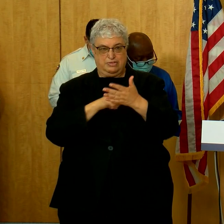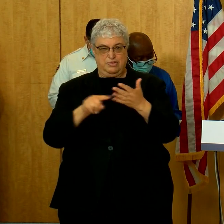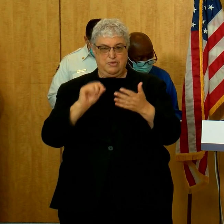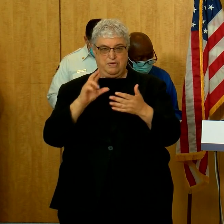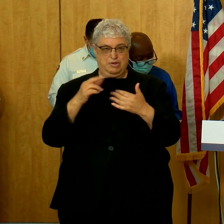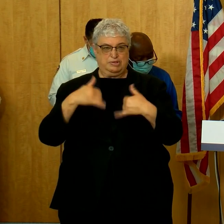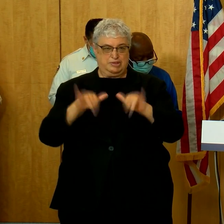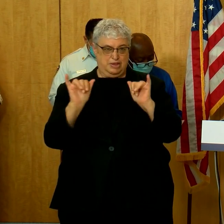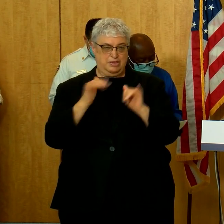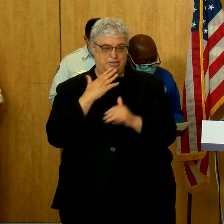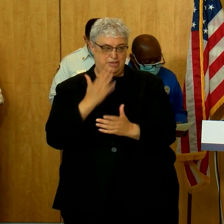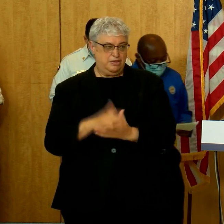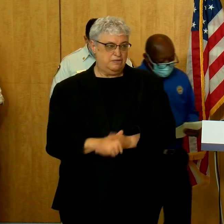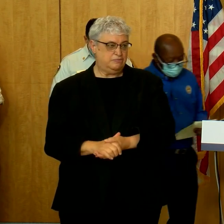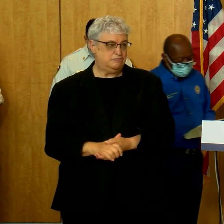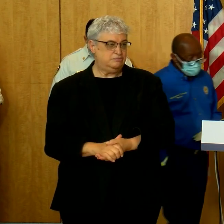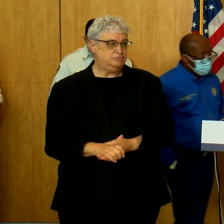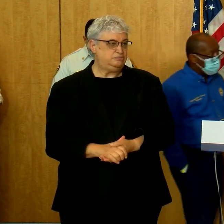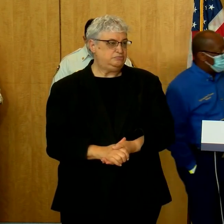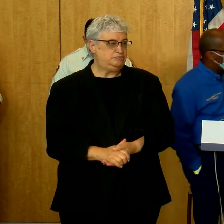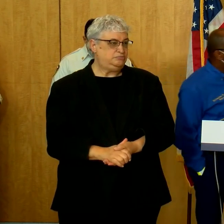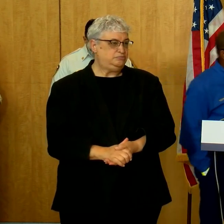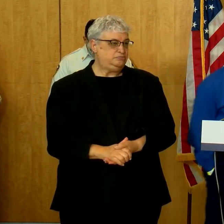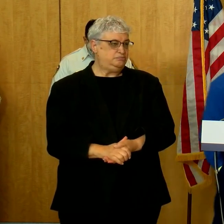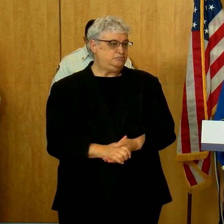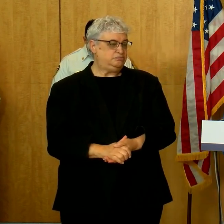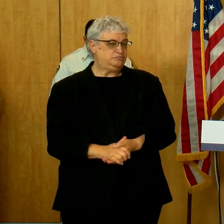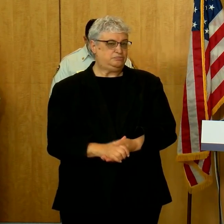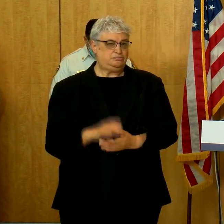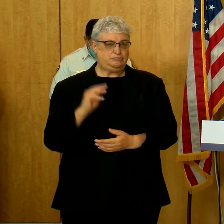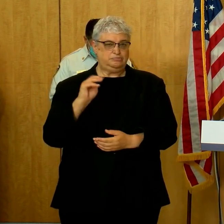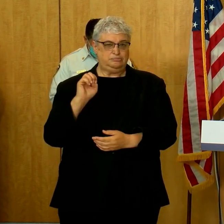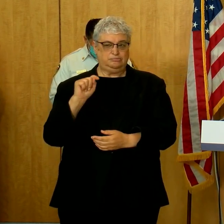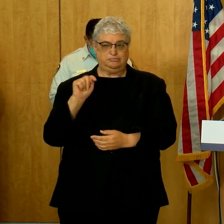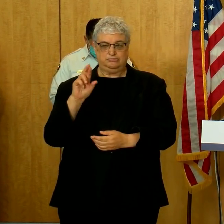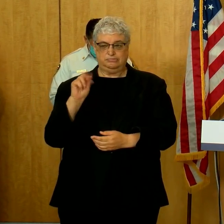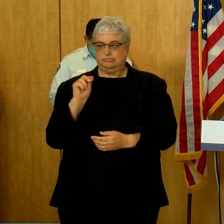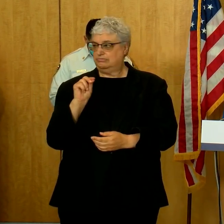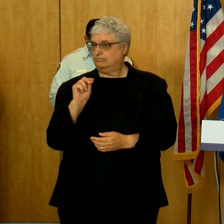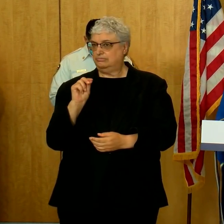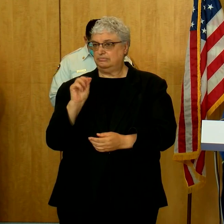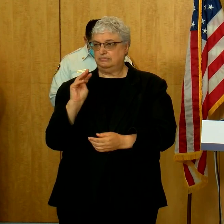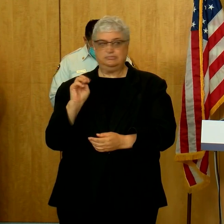or not. Thank you. Thank you. Metro, where's Metro?